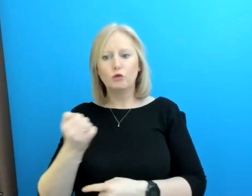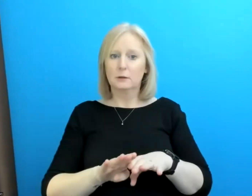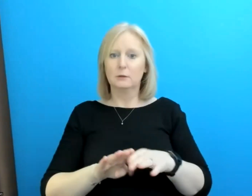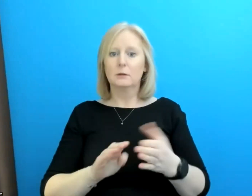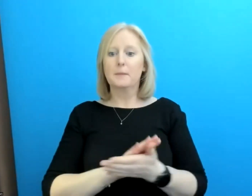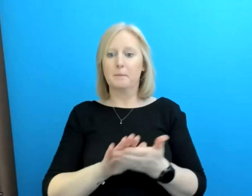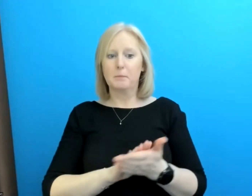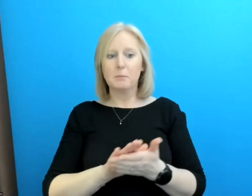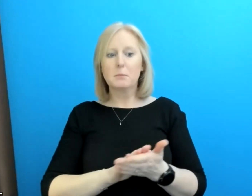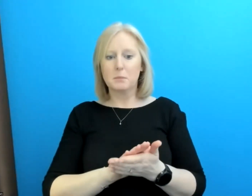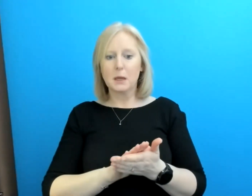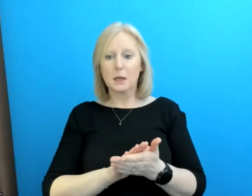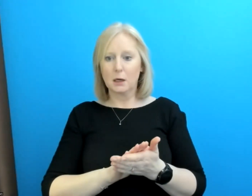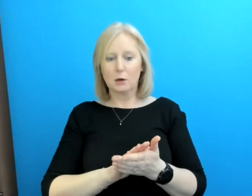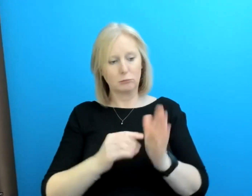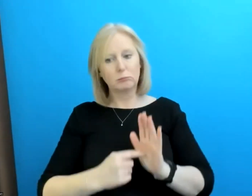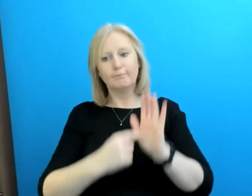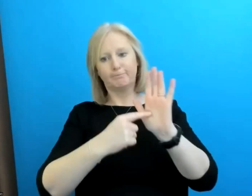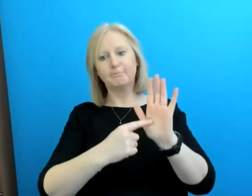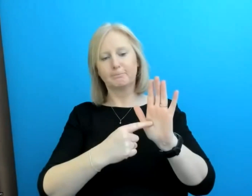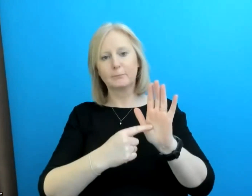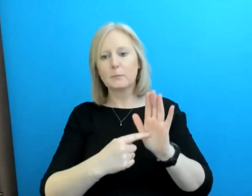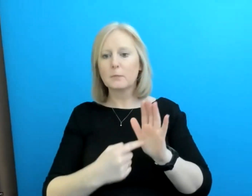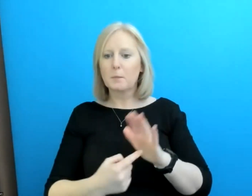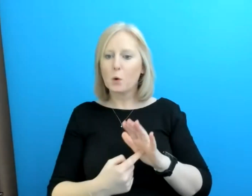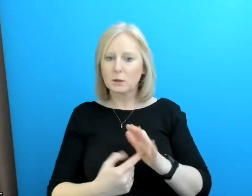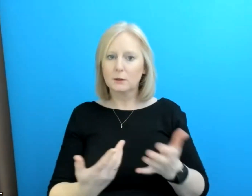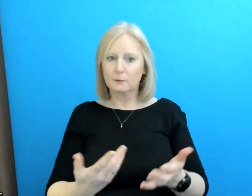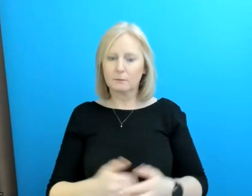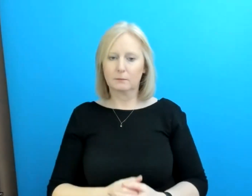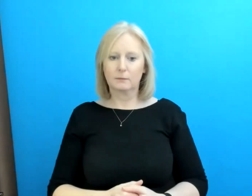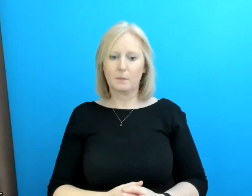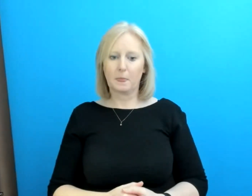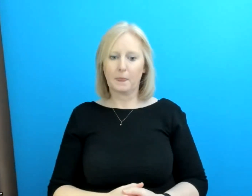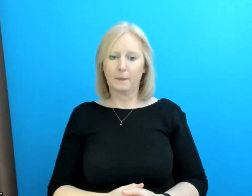something that's meaningful. And yeah, so ultimately the